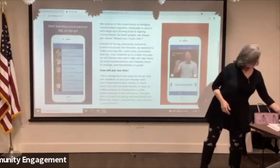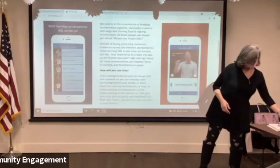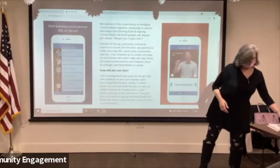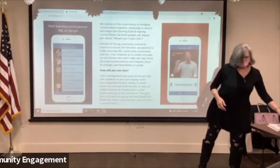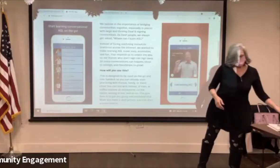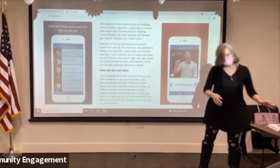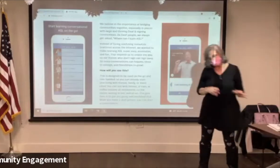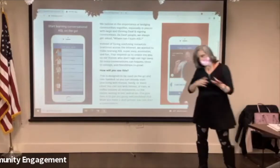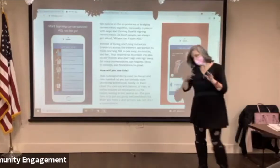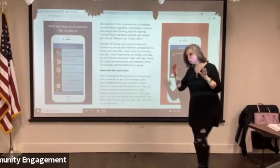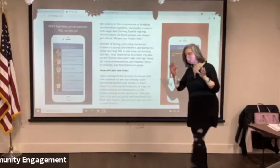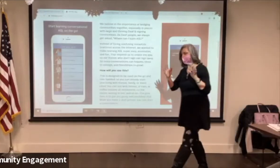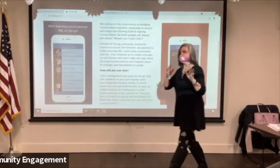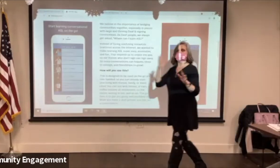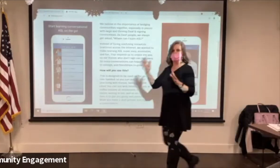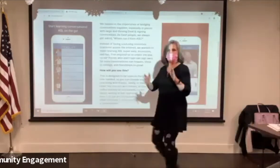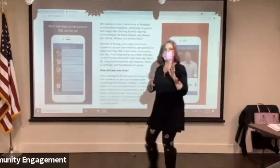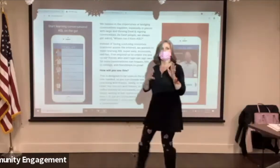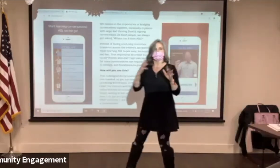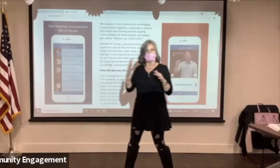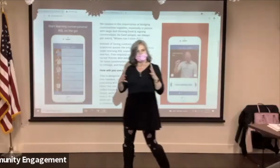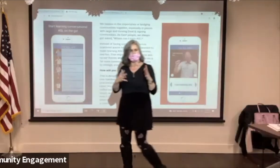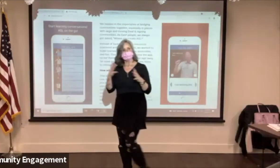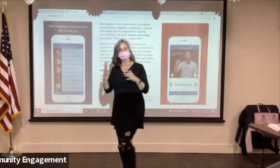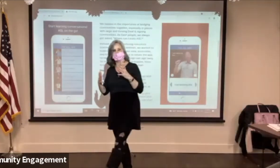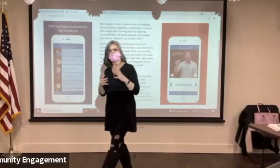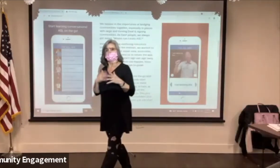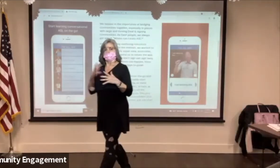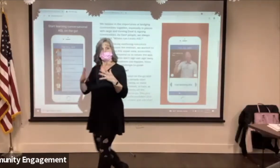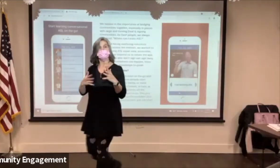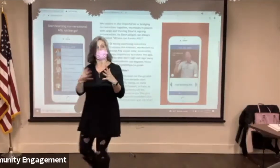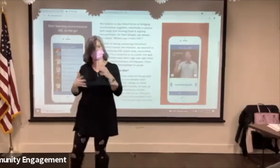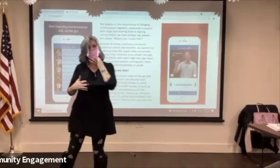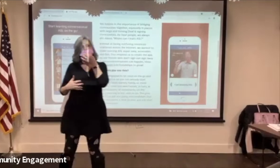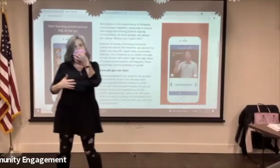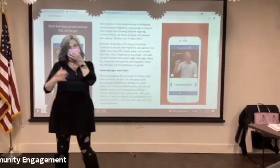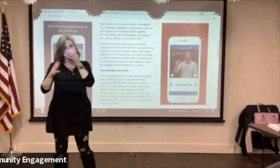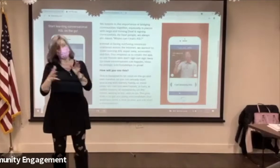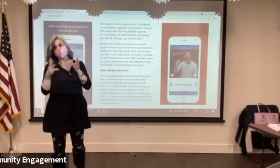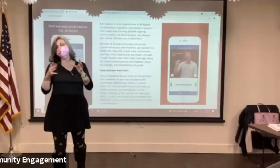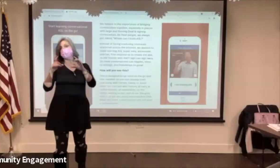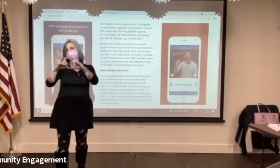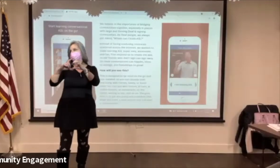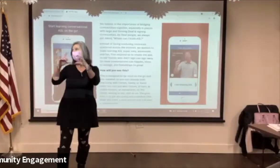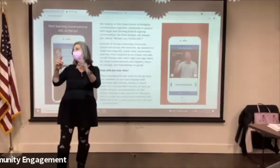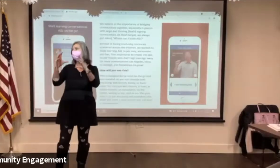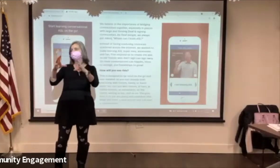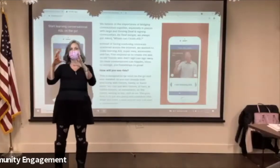we just had a lot of additional vocabulary dealing with transgender and gay rights. So now there's a whole new